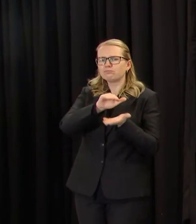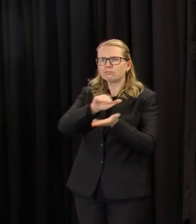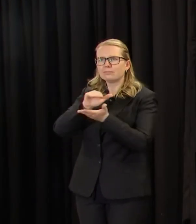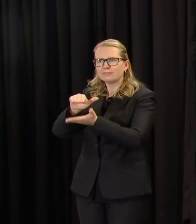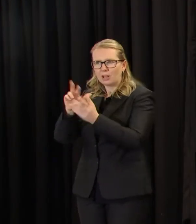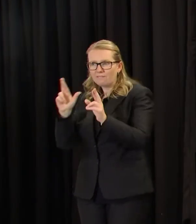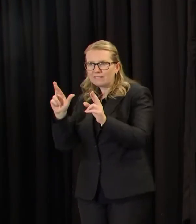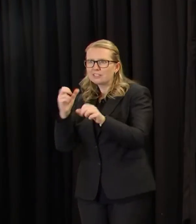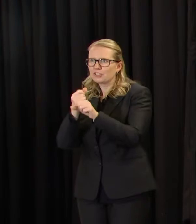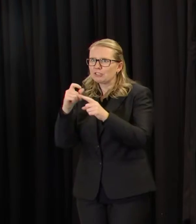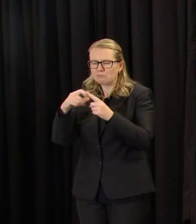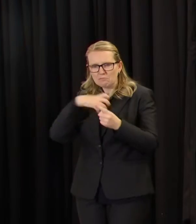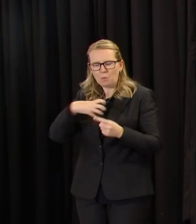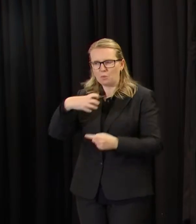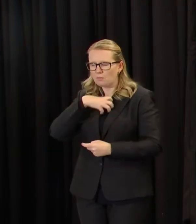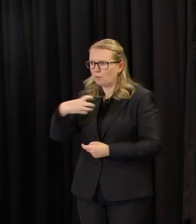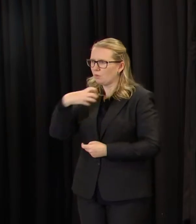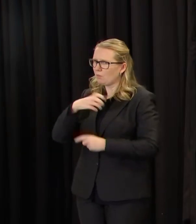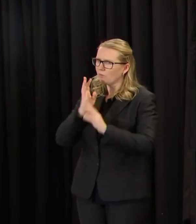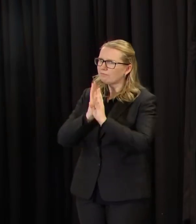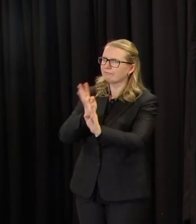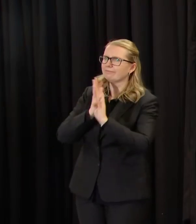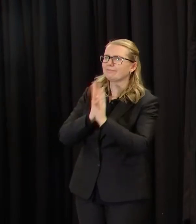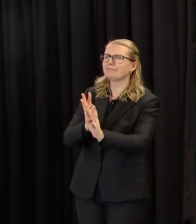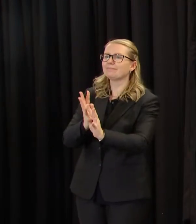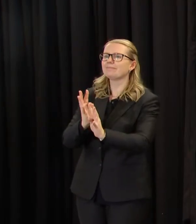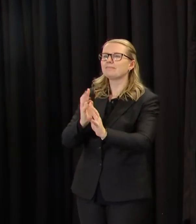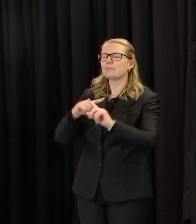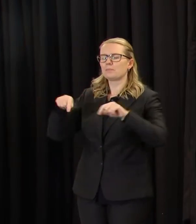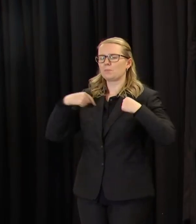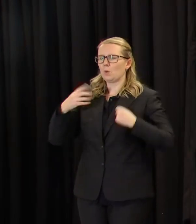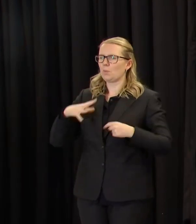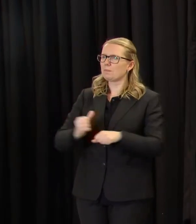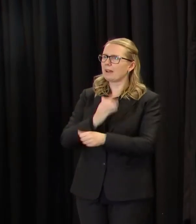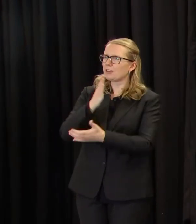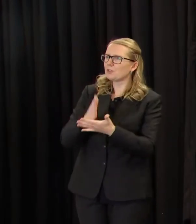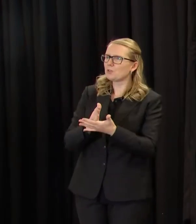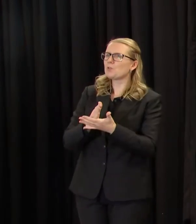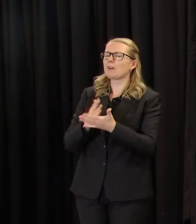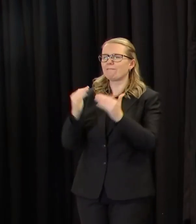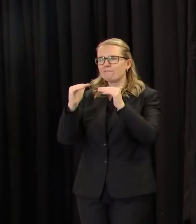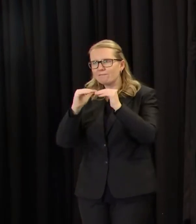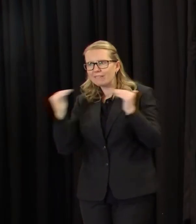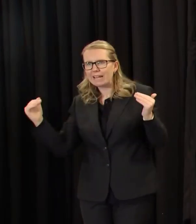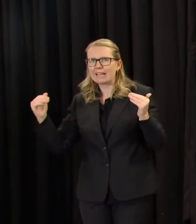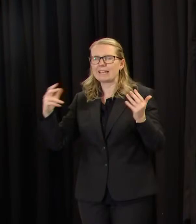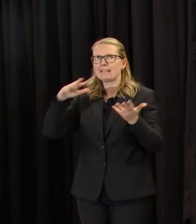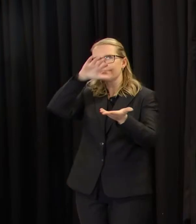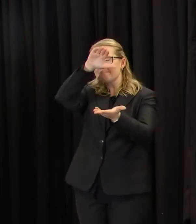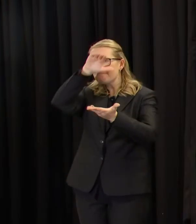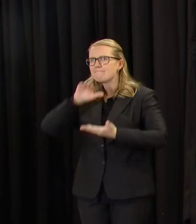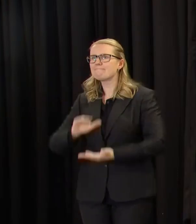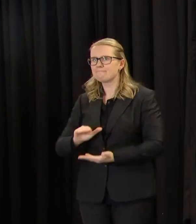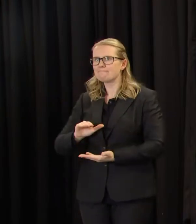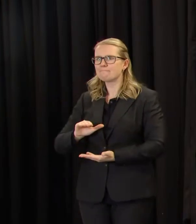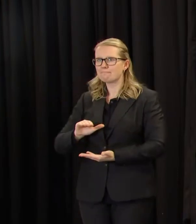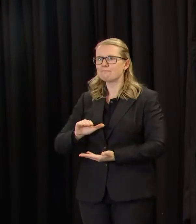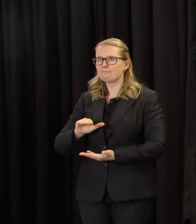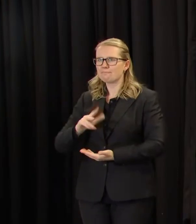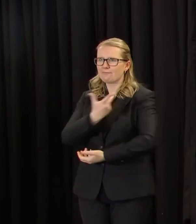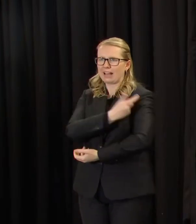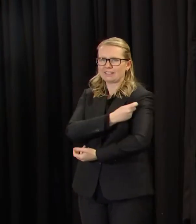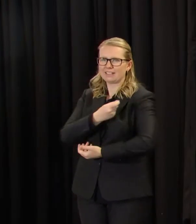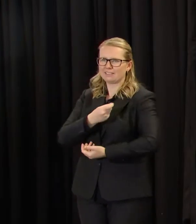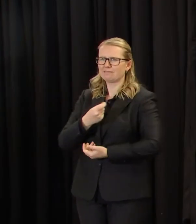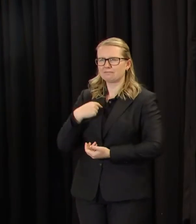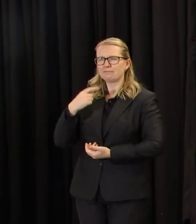real partnership, but we have to have supply that's equitably sent around the country, and I'm confident that that's exactly what will